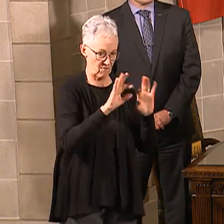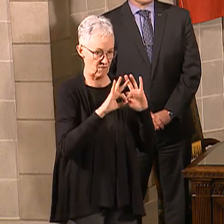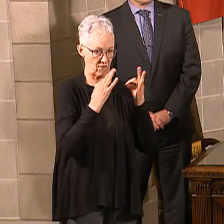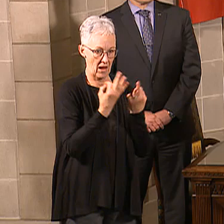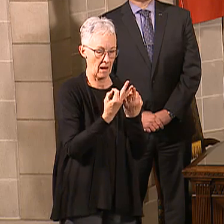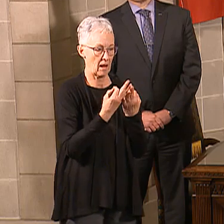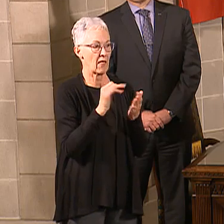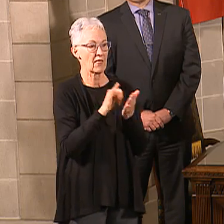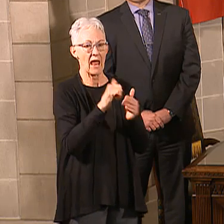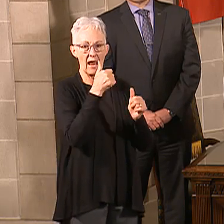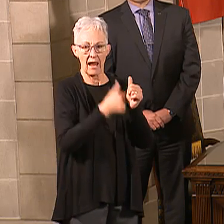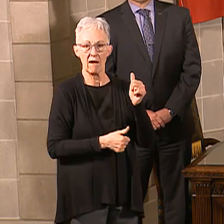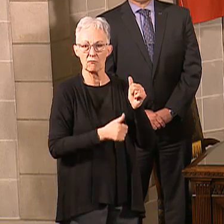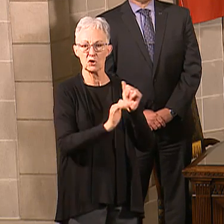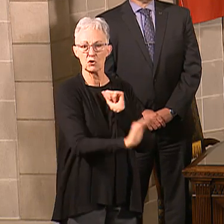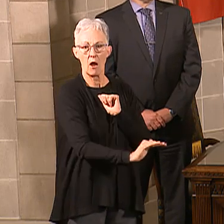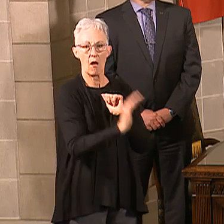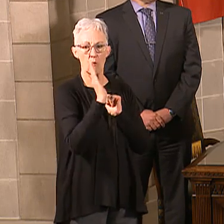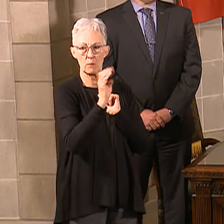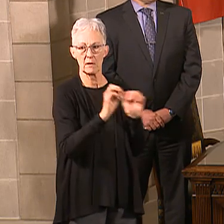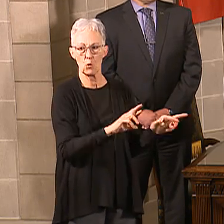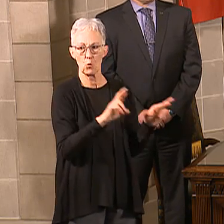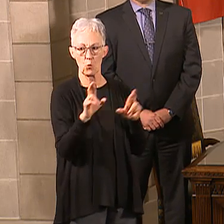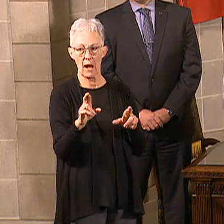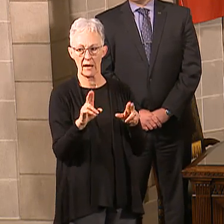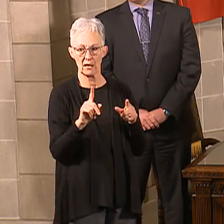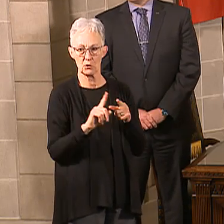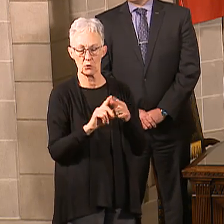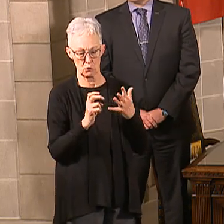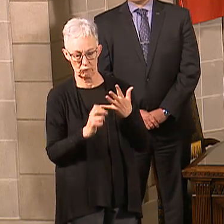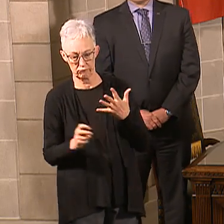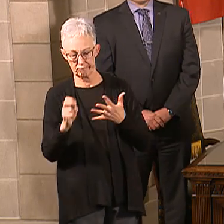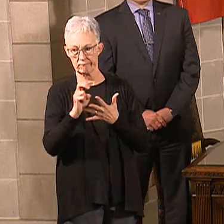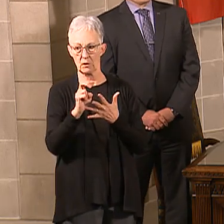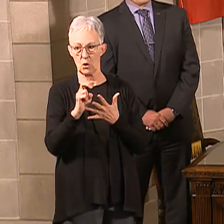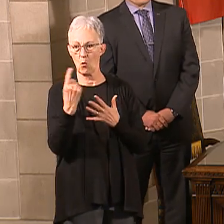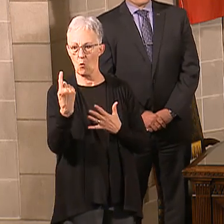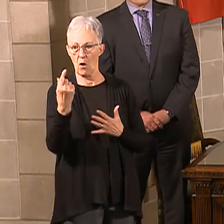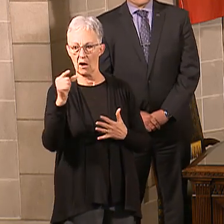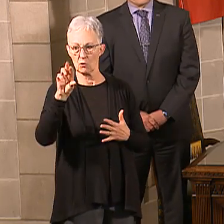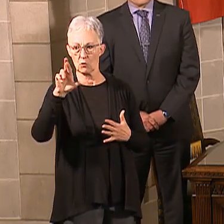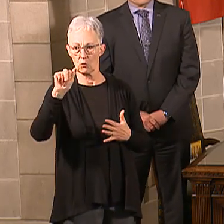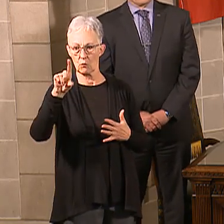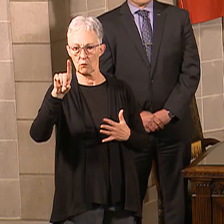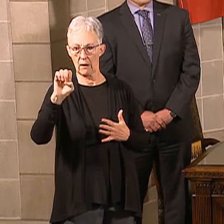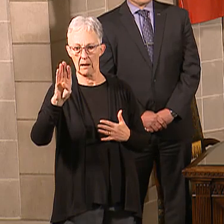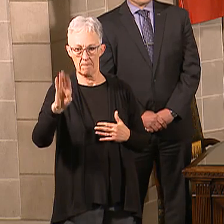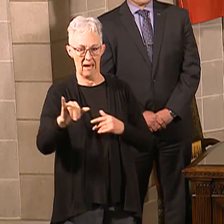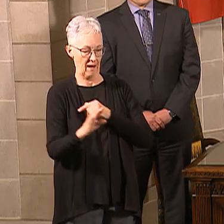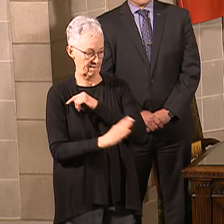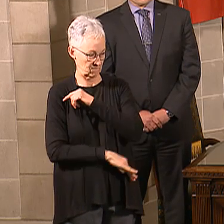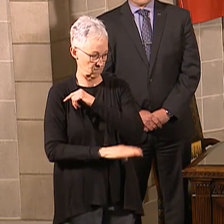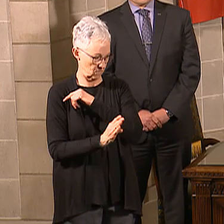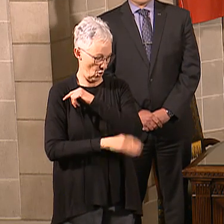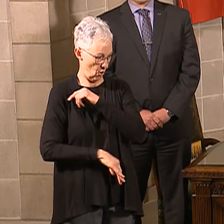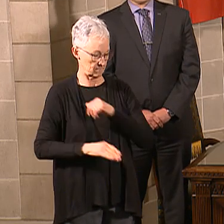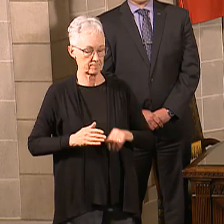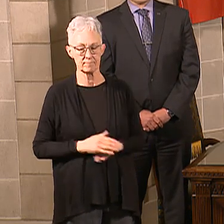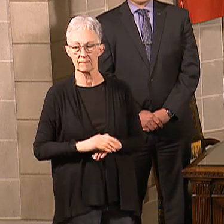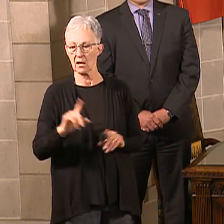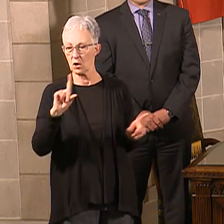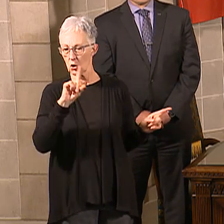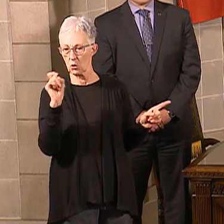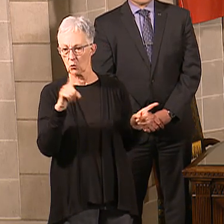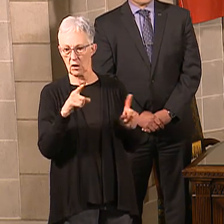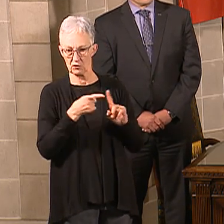is prepared to move on to the next grade in the fall. And then my next question is from Bill Schammert from 1011 News, and it's related along the same